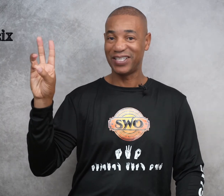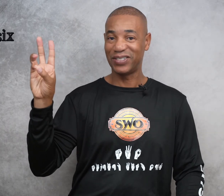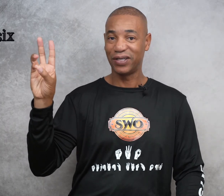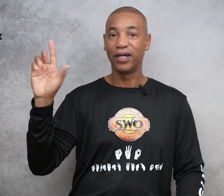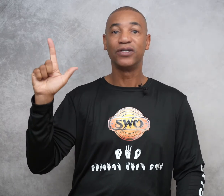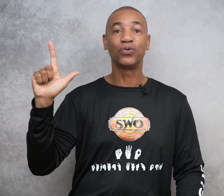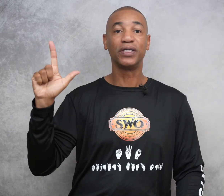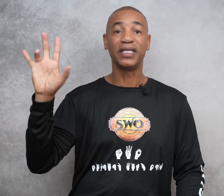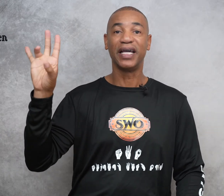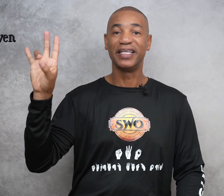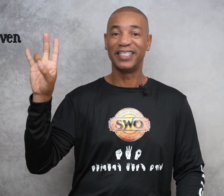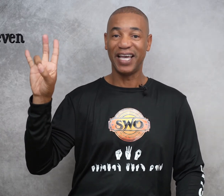26, 27,